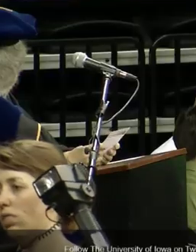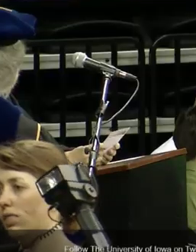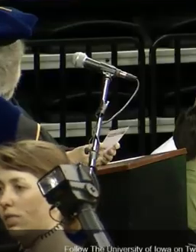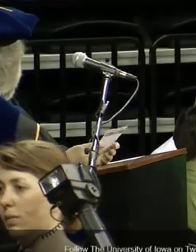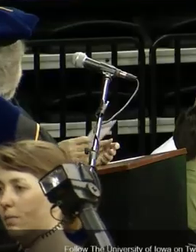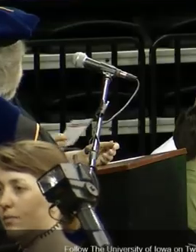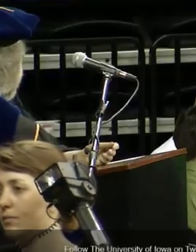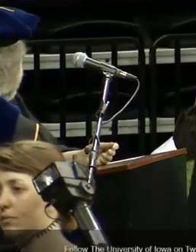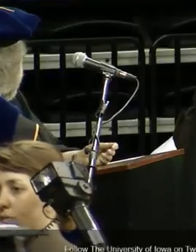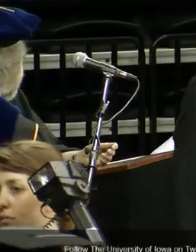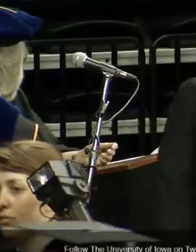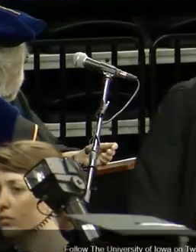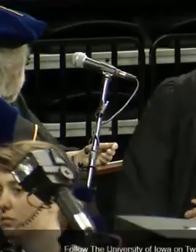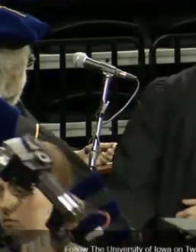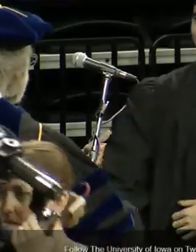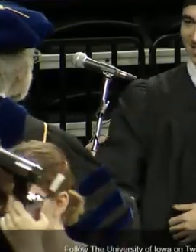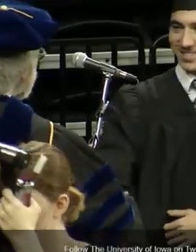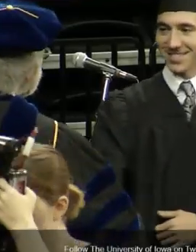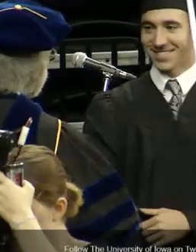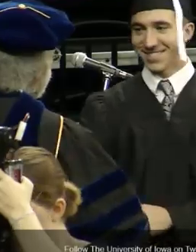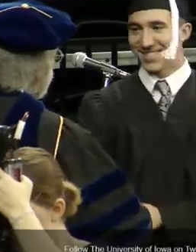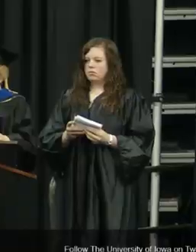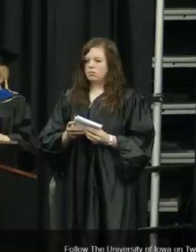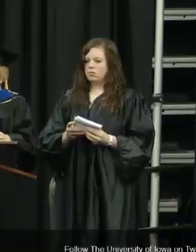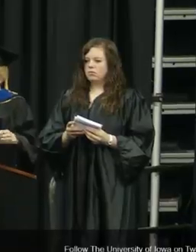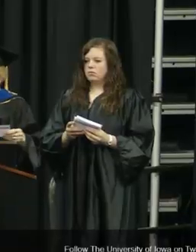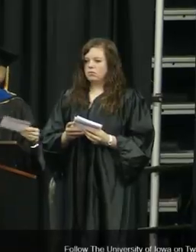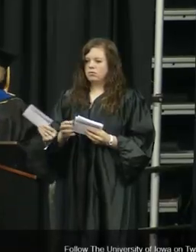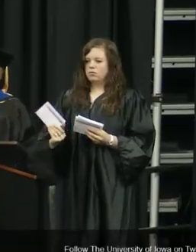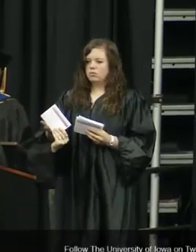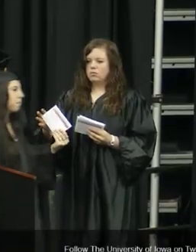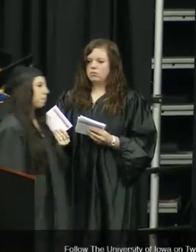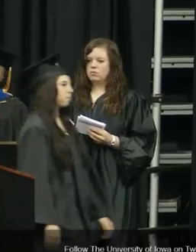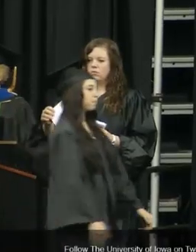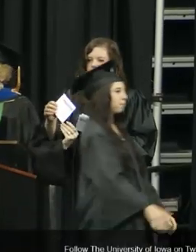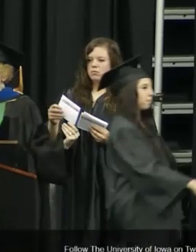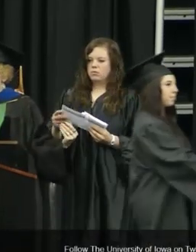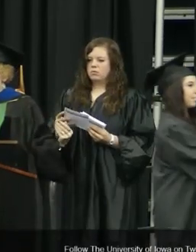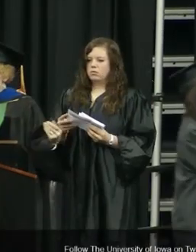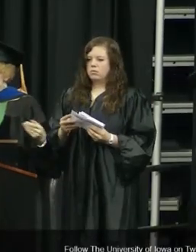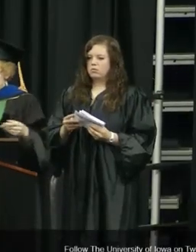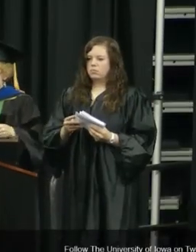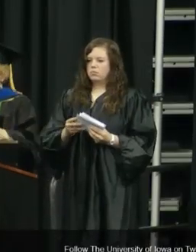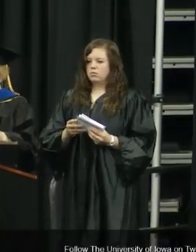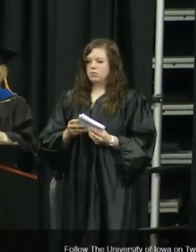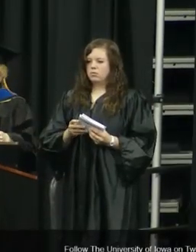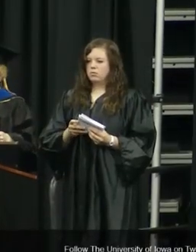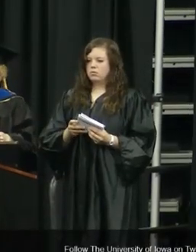Ian Samuel Smith. Jessica Fertig.